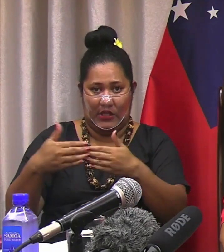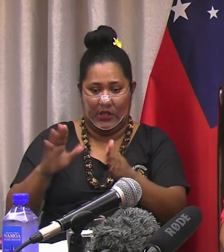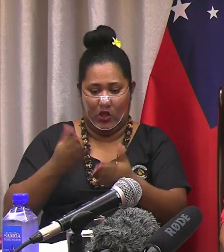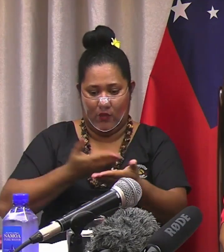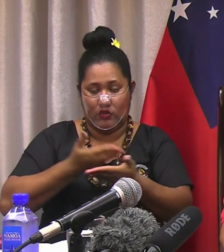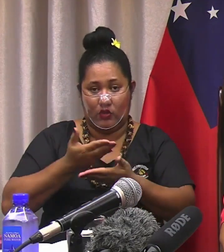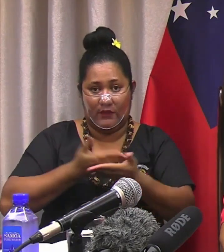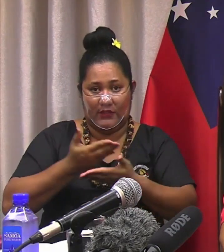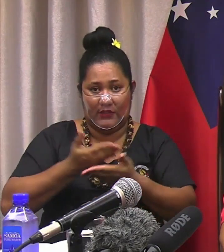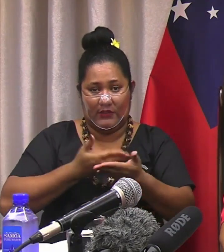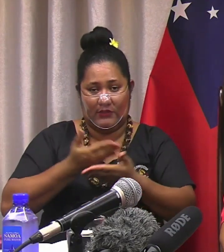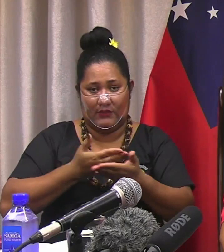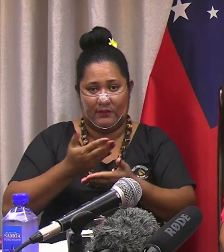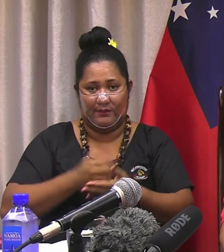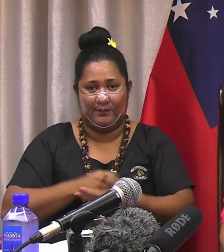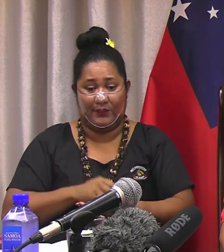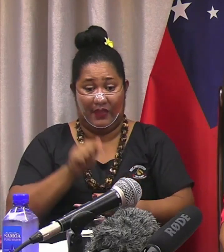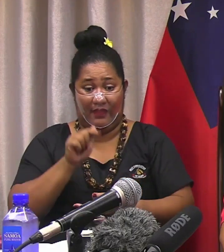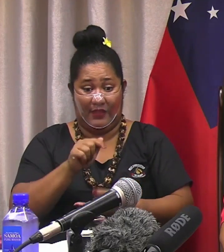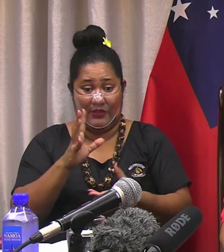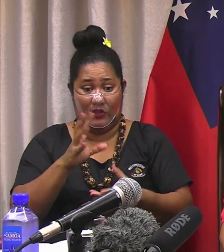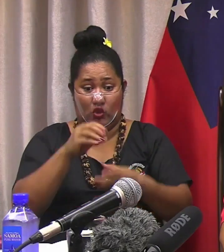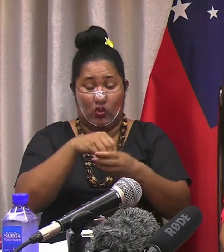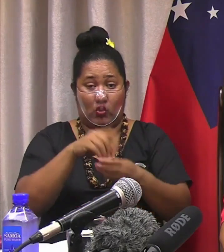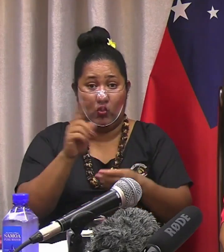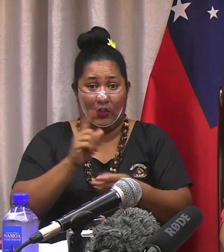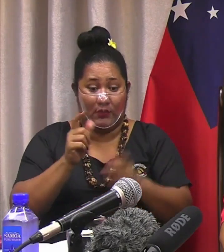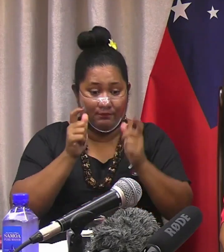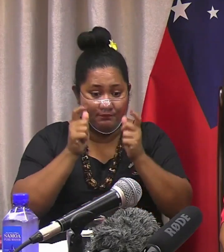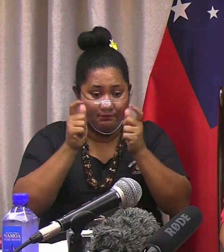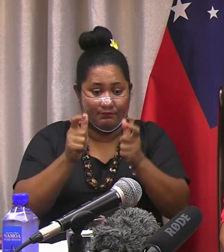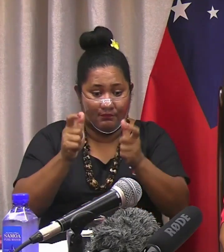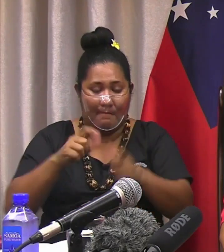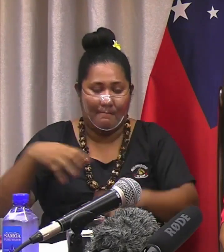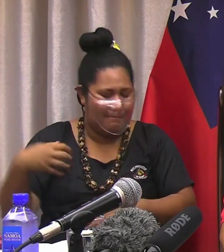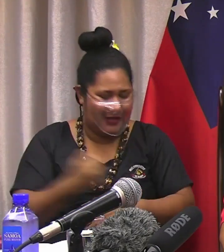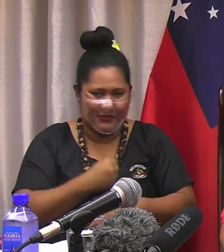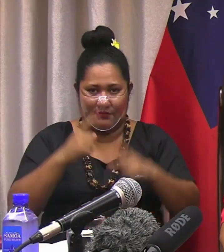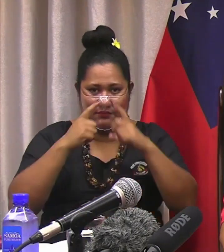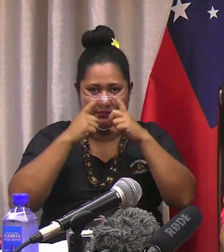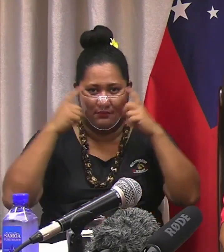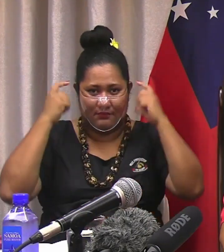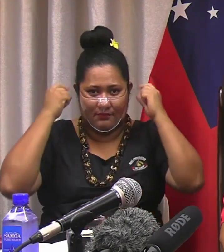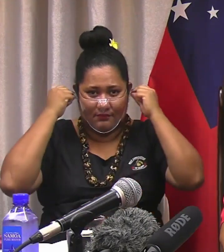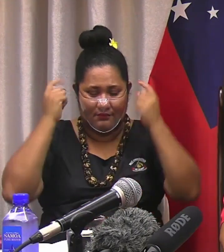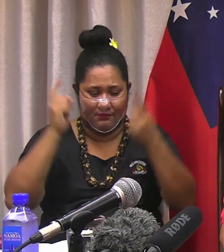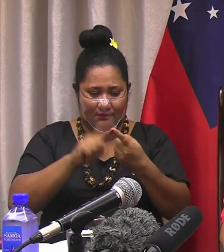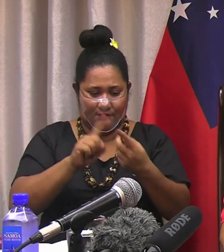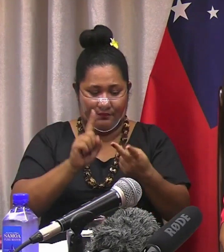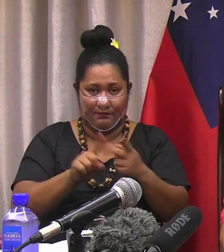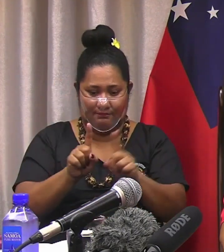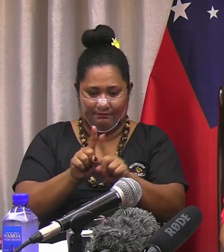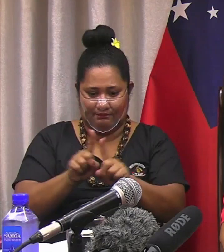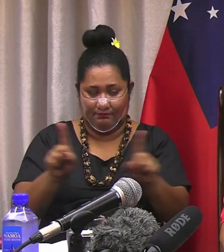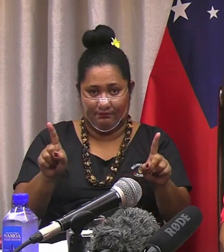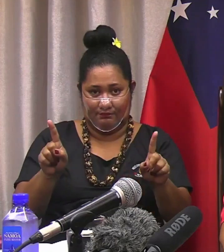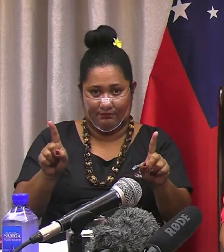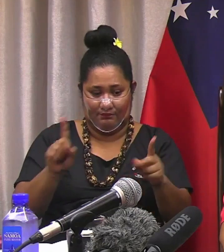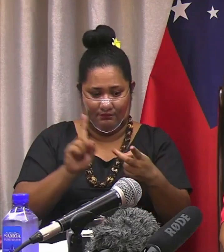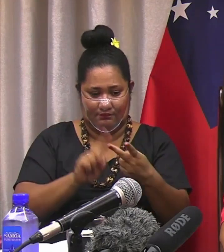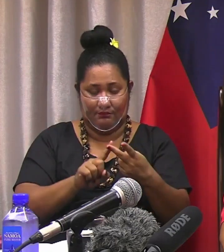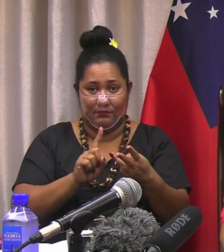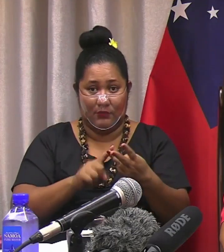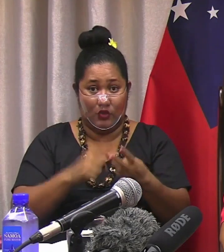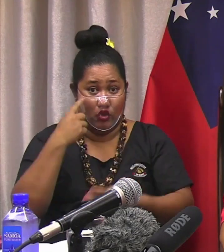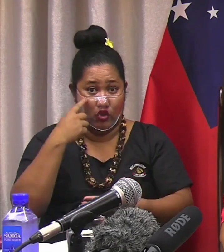services. These include mandatory wearing of facial masks, social distancing, showing